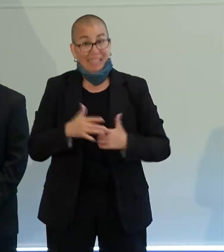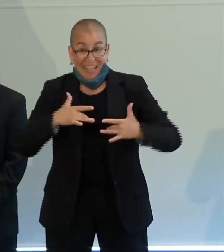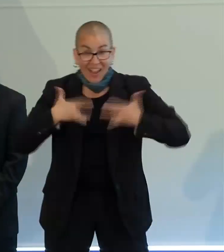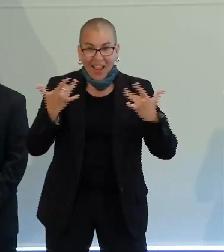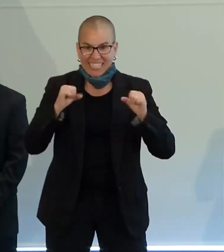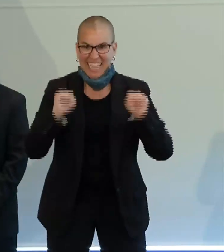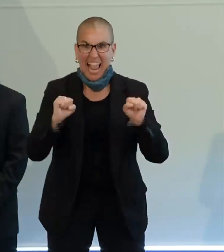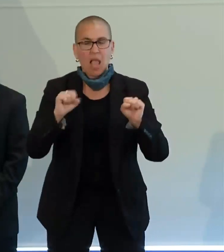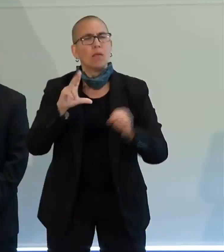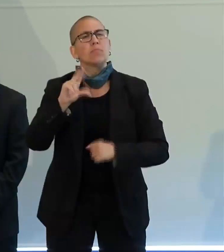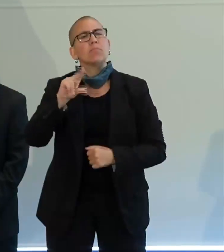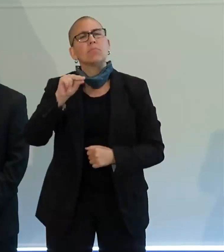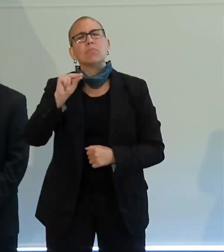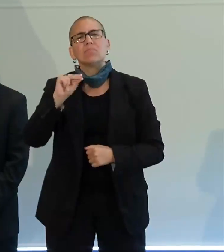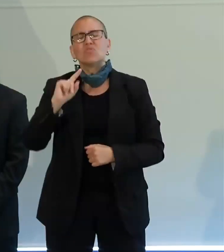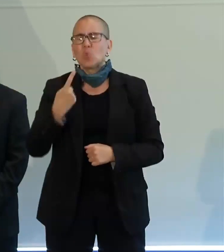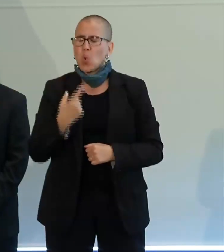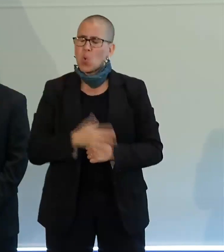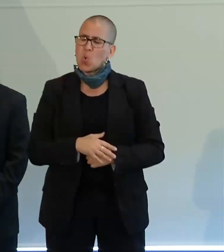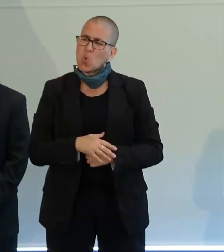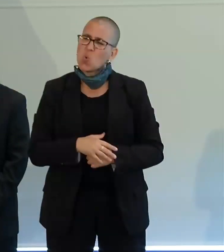duty and responsibility.